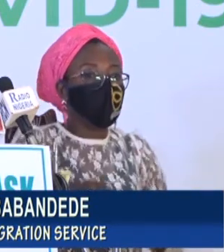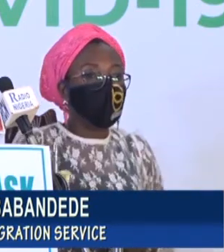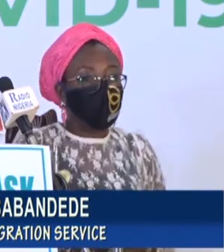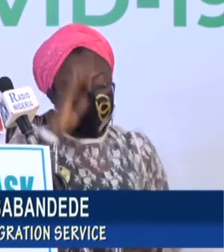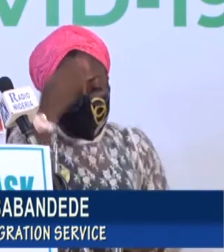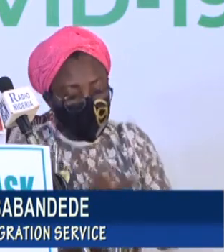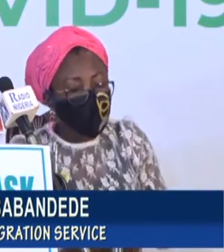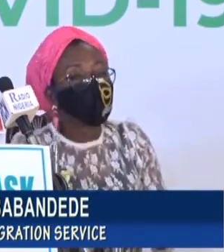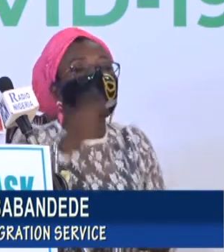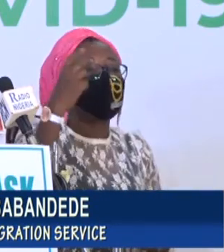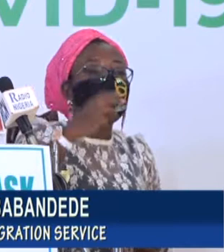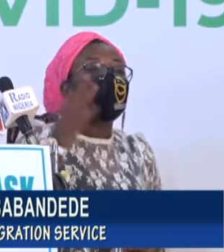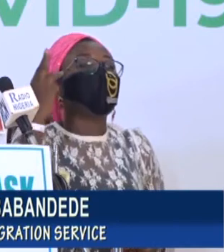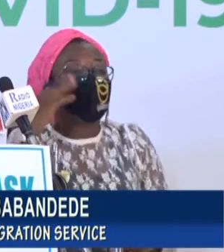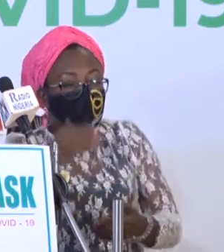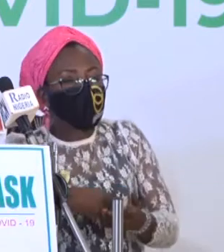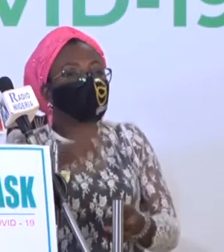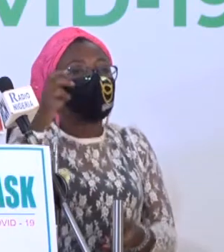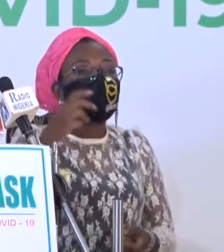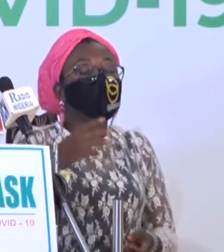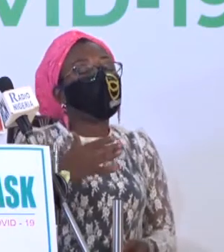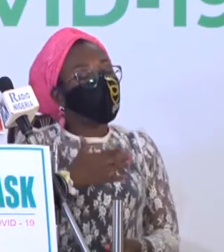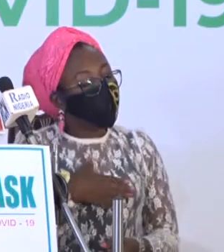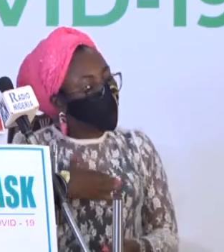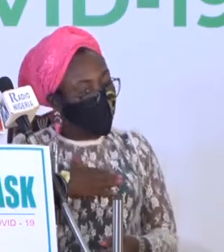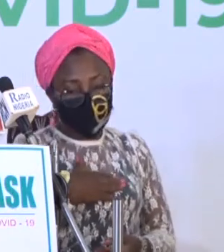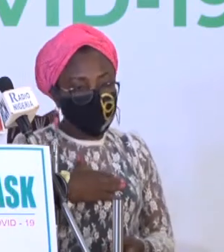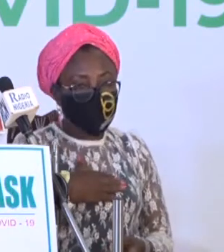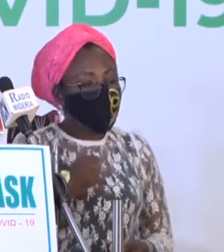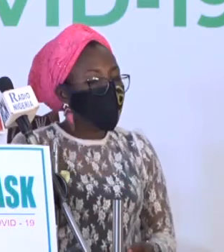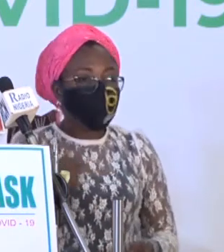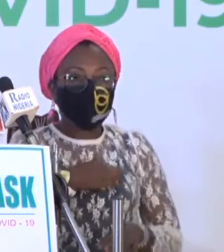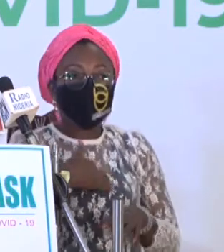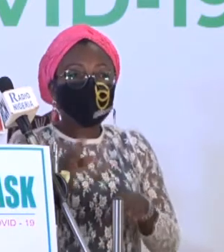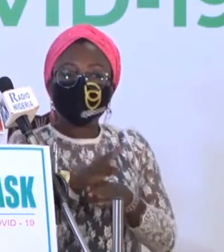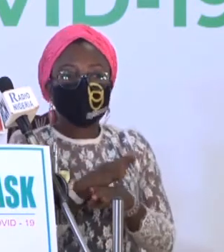travel. Their uncle wants to travel. Please comply. Immigration has no business